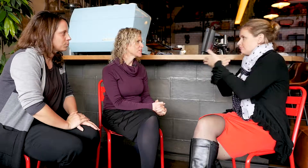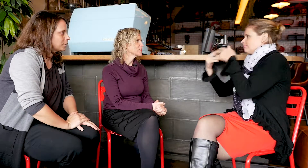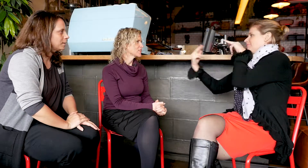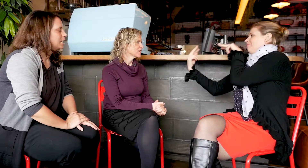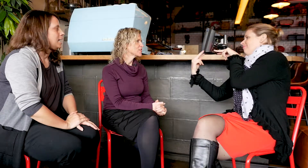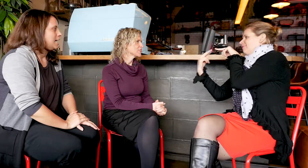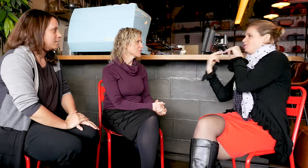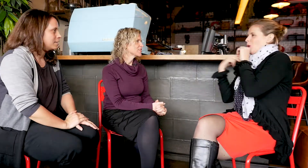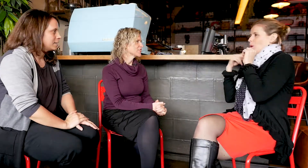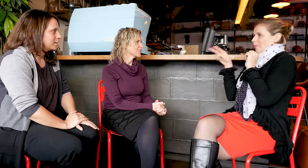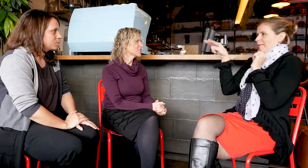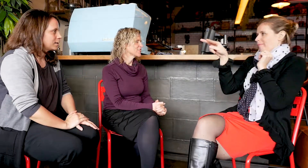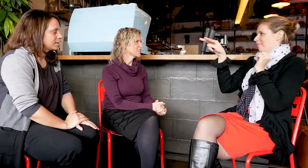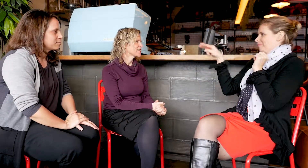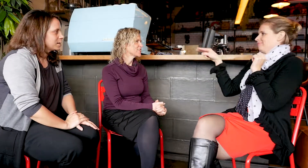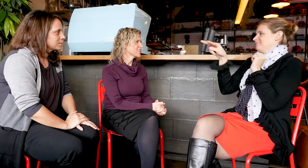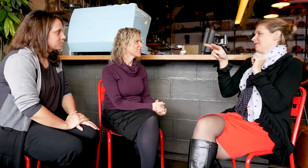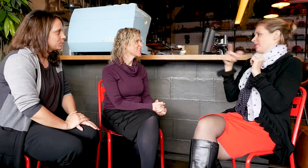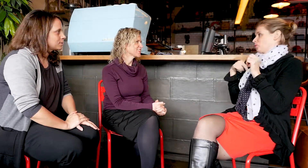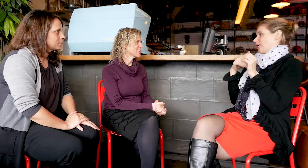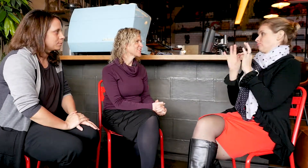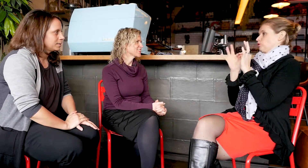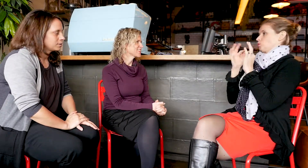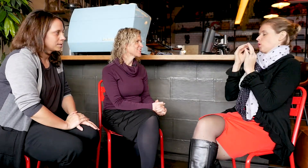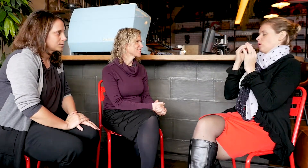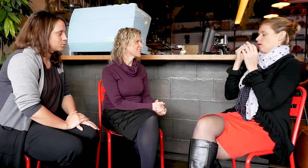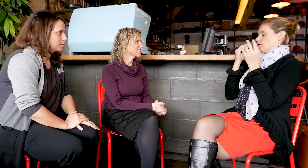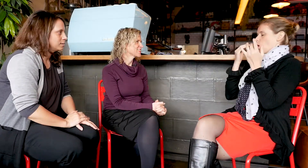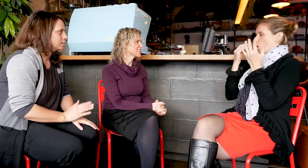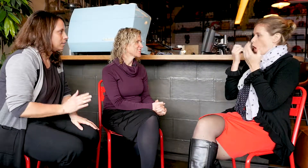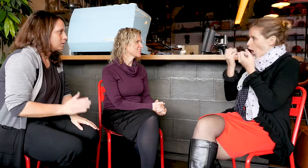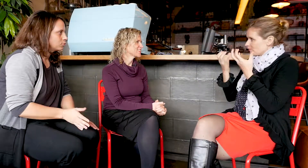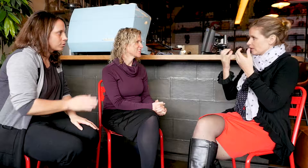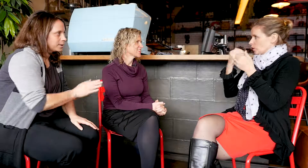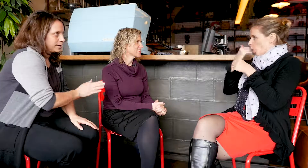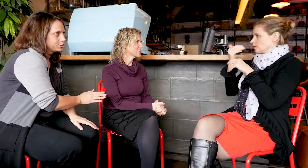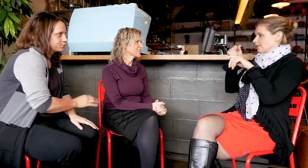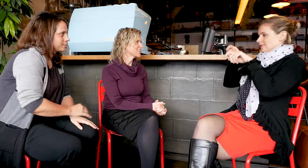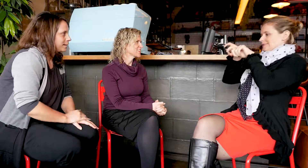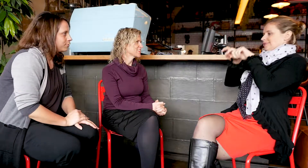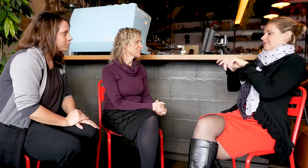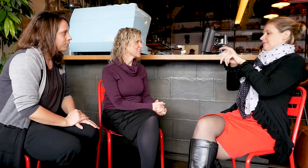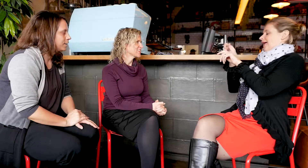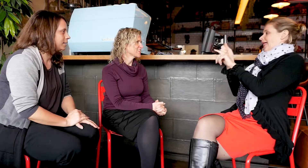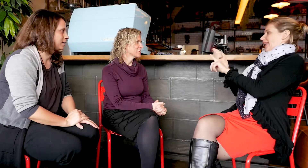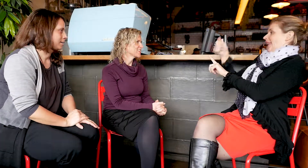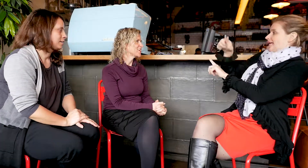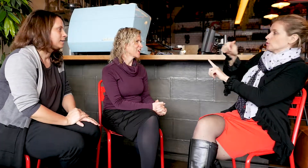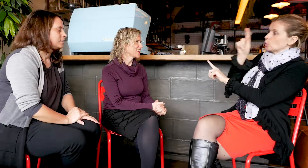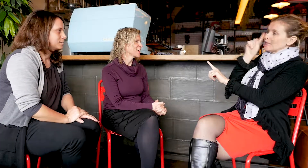interpreter, and then when I give my responses I'll be looking between Laura and yourself. Okay.